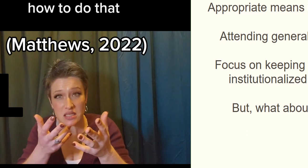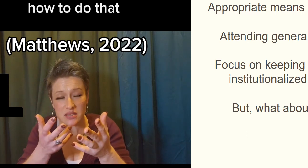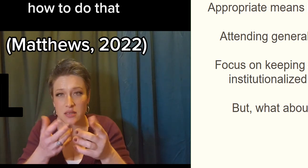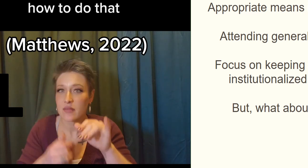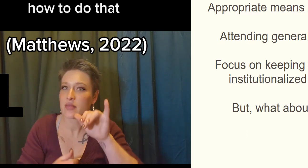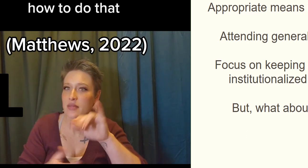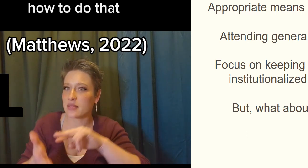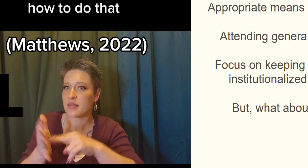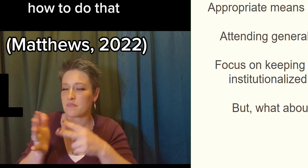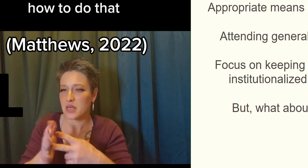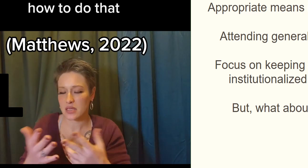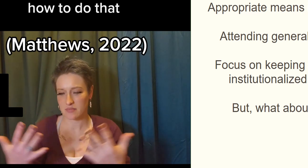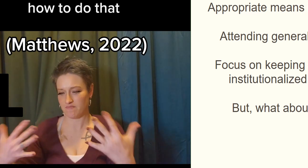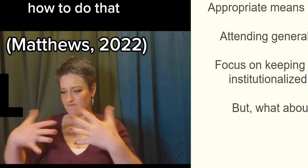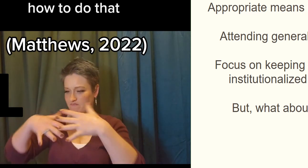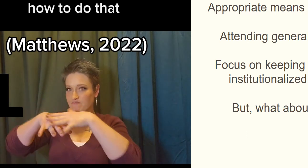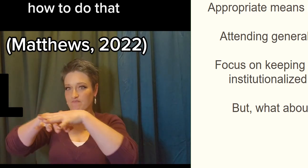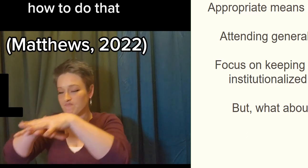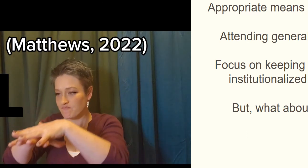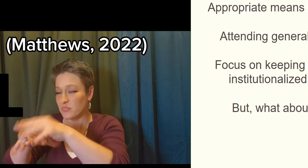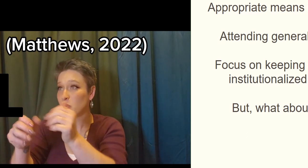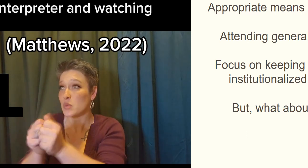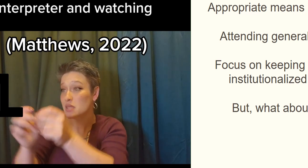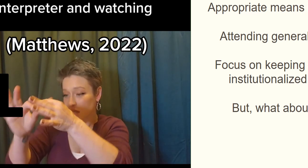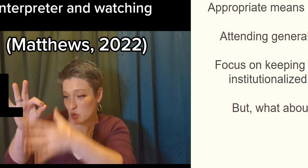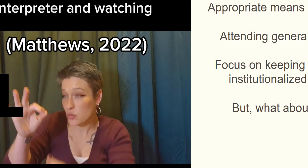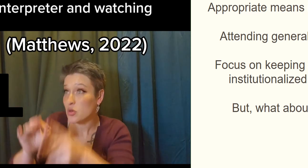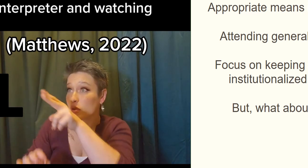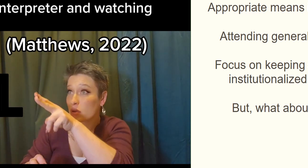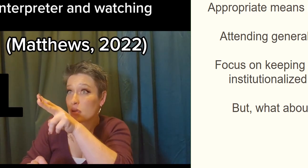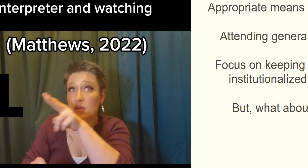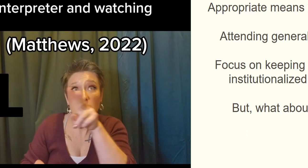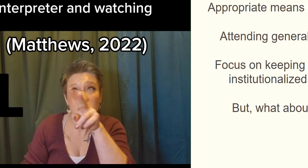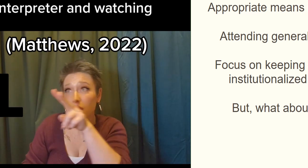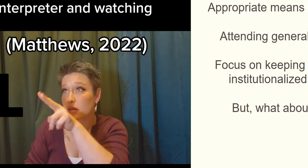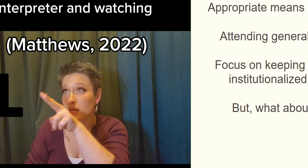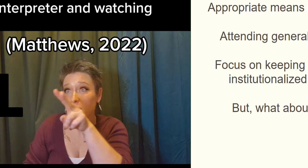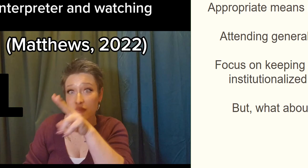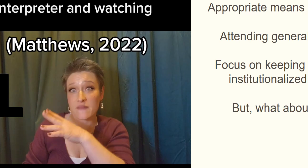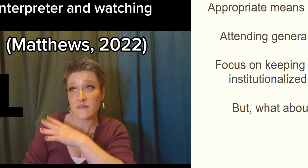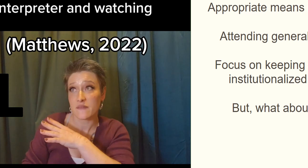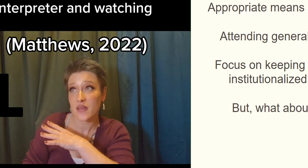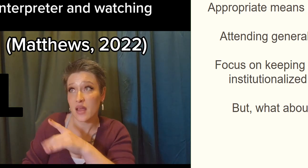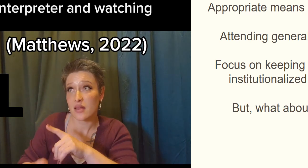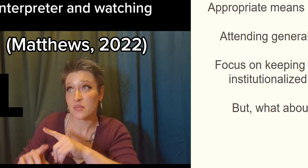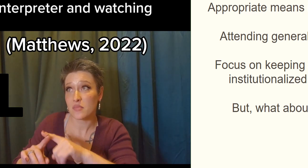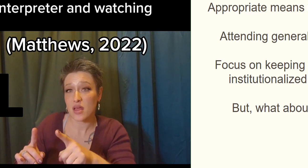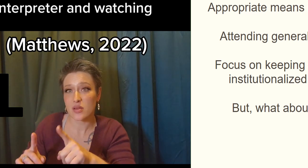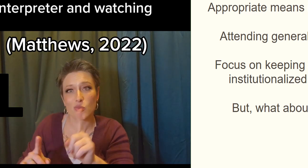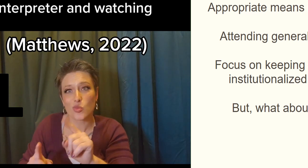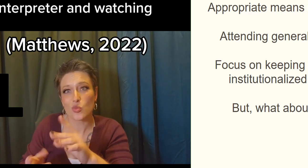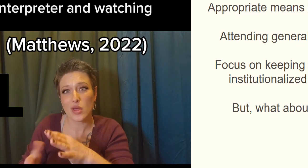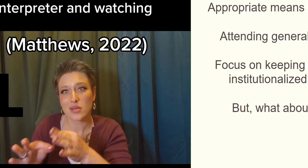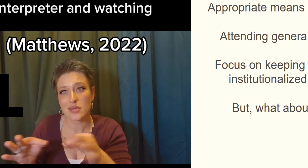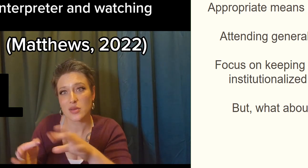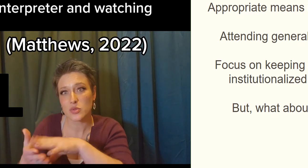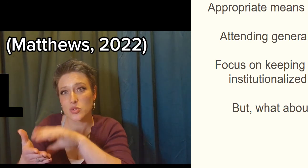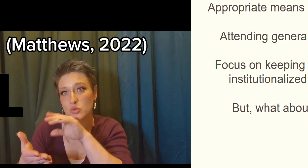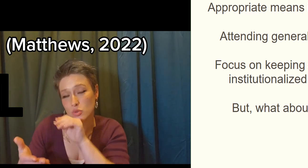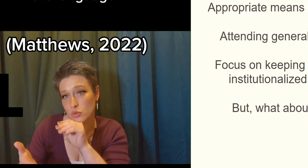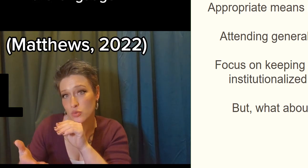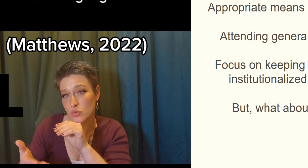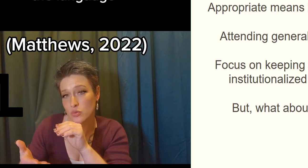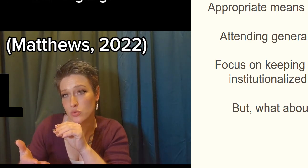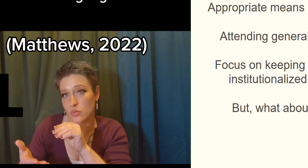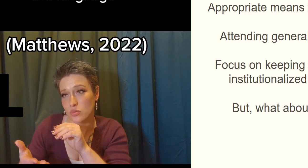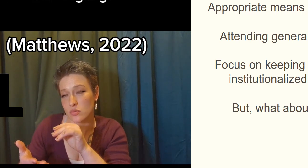watch the interpreter and figure out how to do that? Does that mean being in a mainstream class with an interpreter and watching,